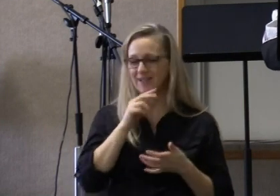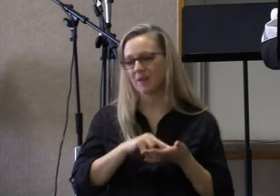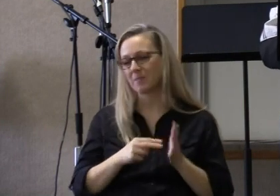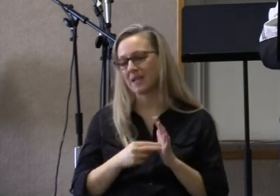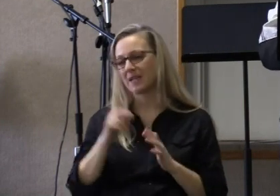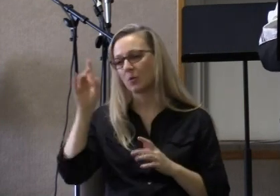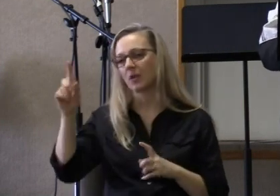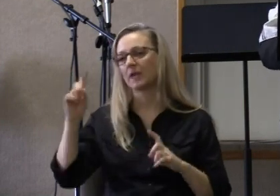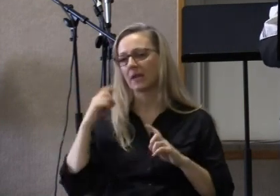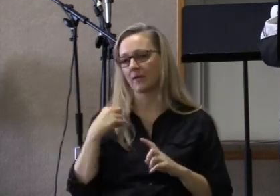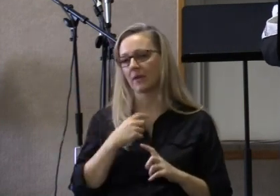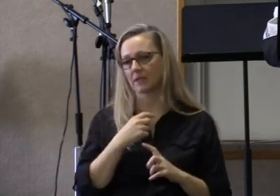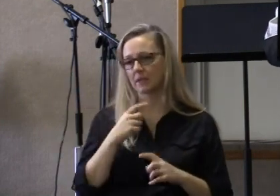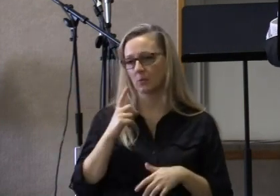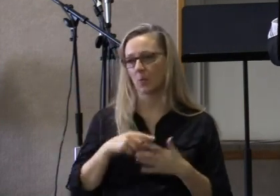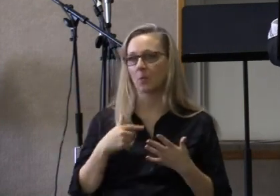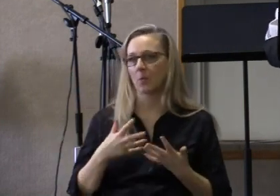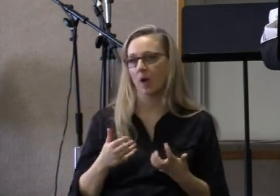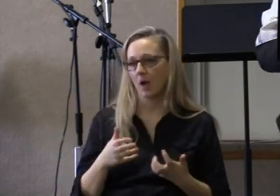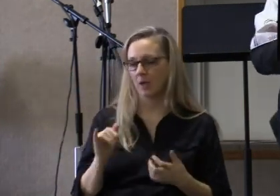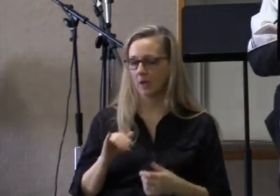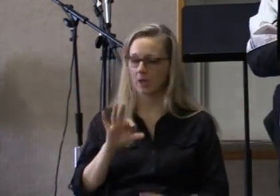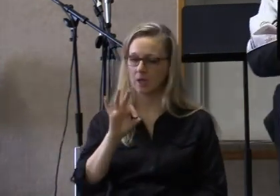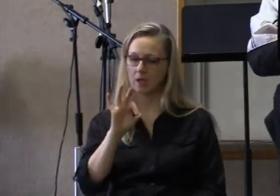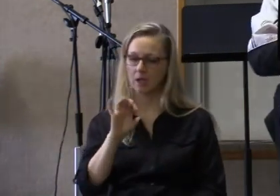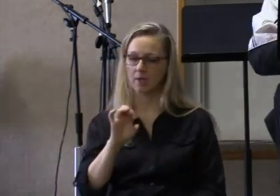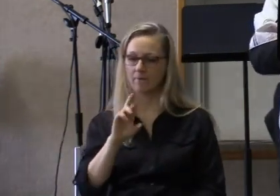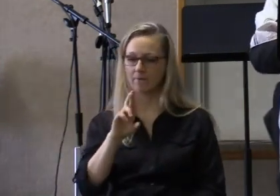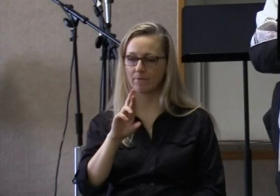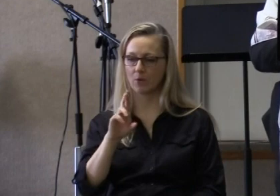God, I want a Ferrari. I'm going to delight myself in you.